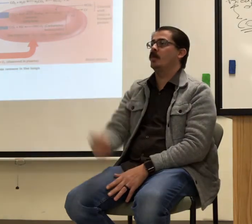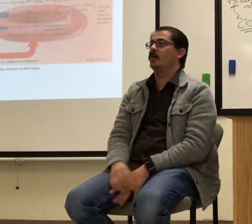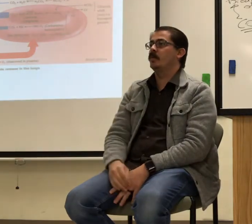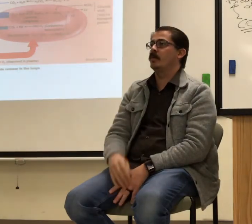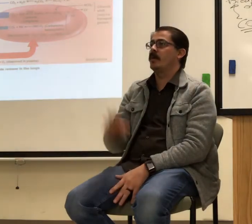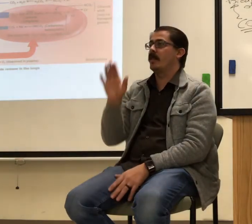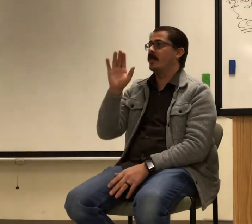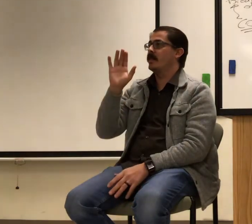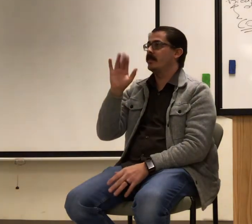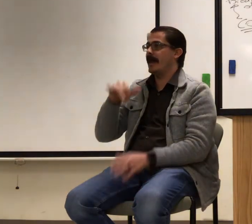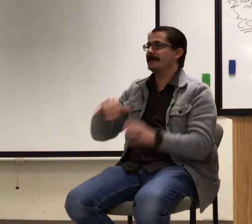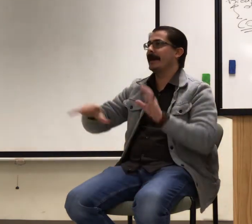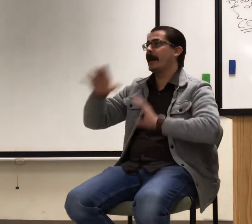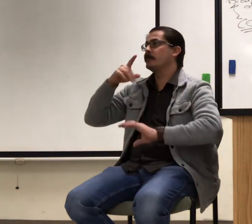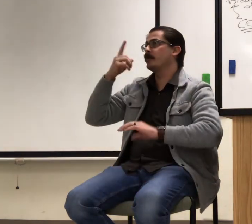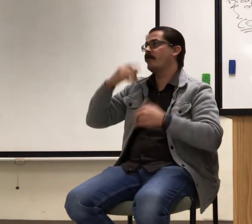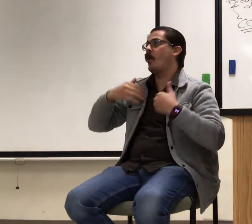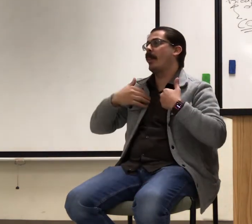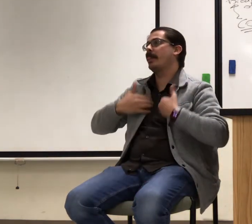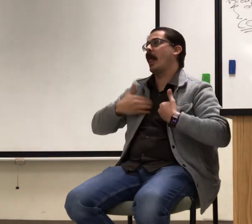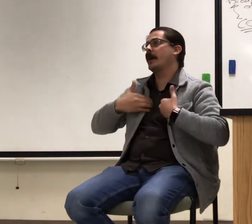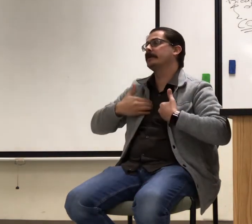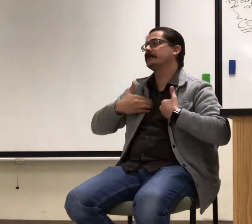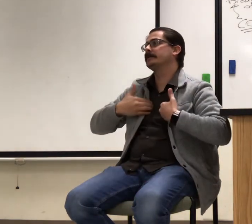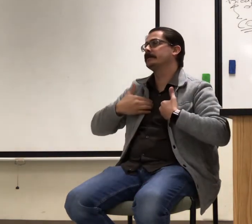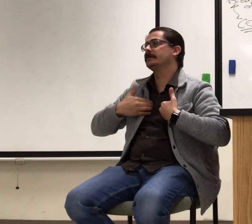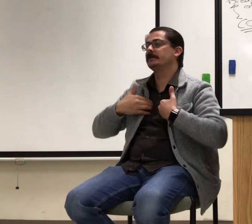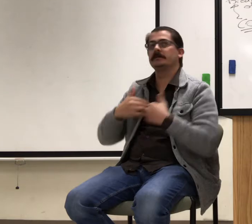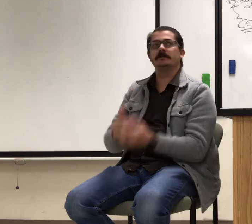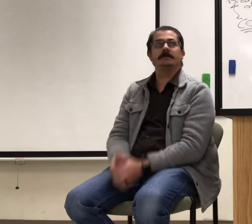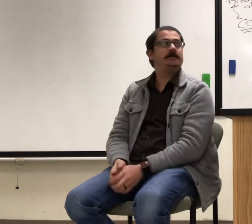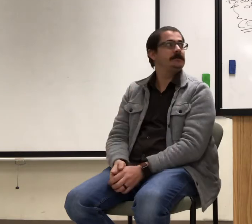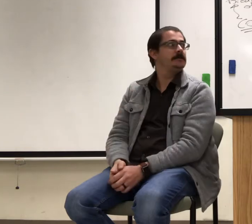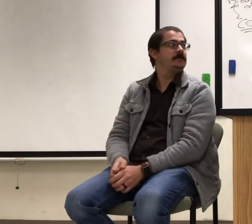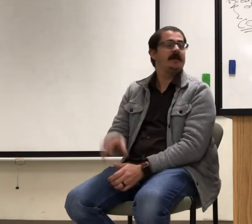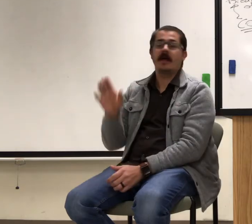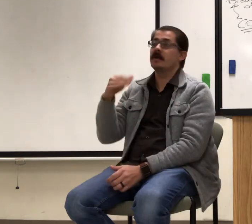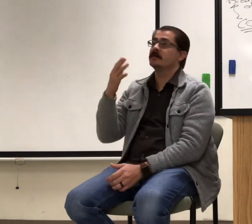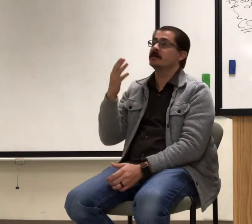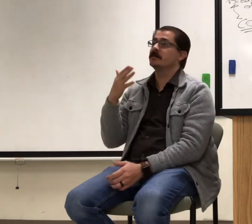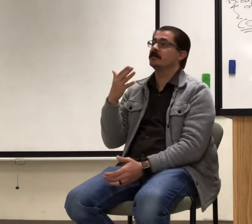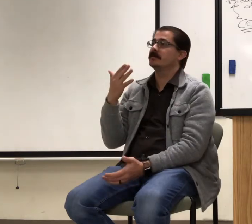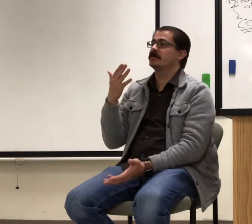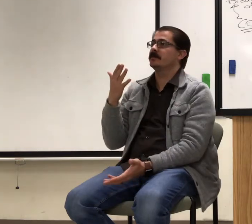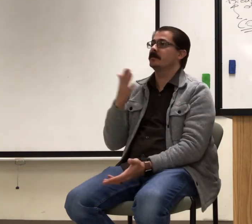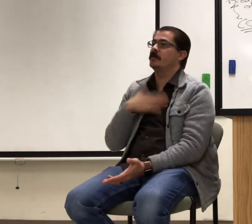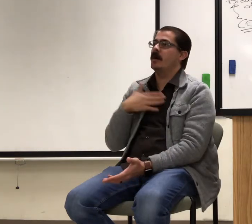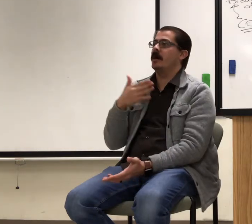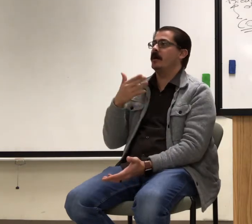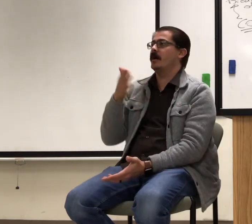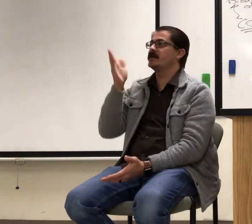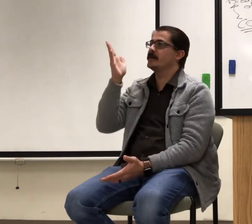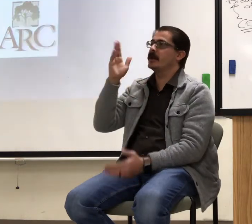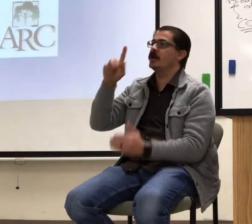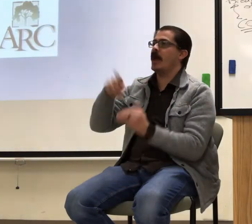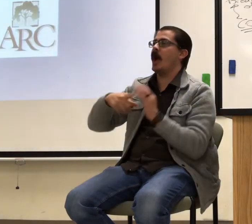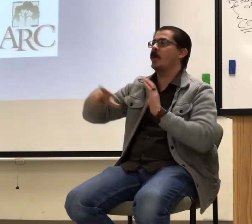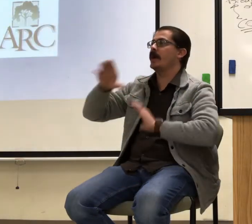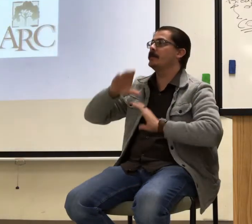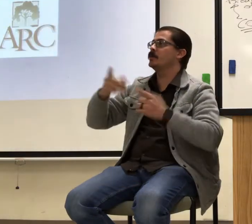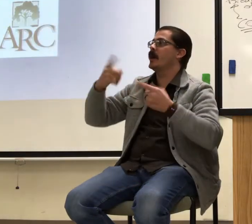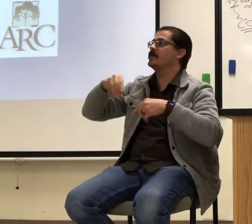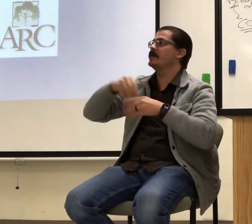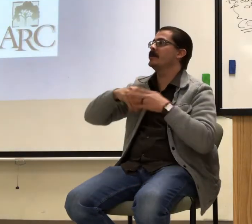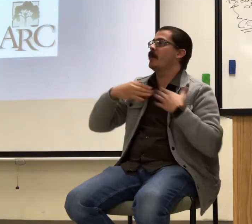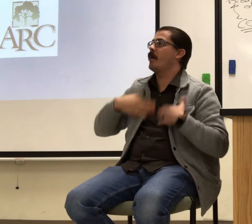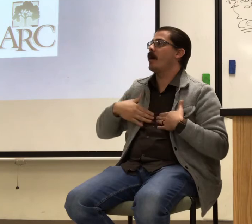That's chemistry in the lung. So yeah, that's kind of my spiel on how chemistry occurs in the